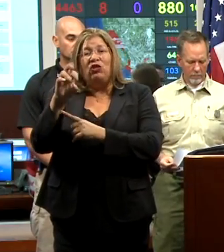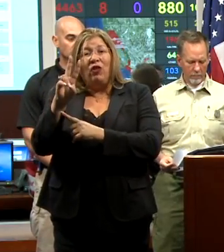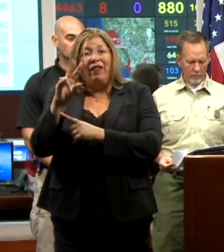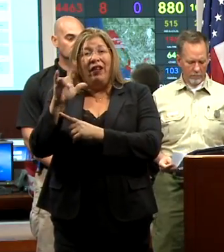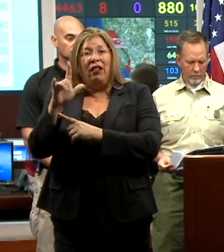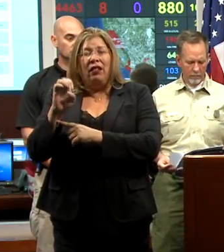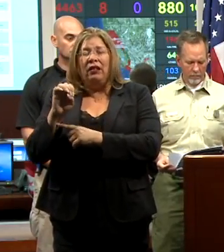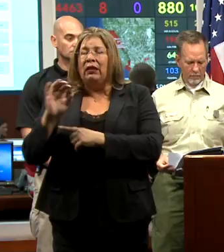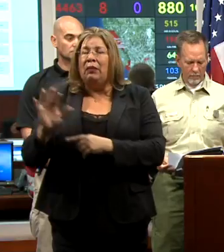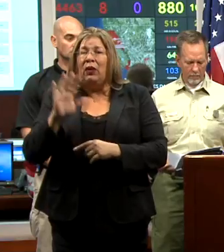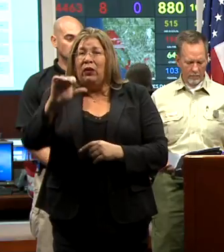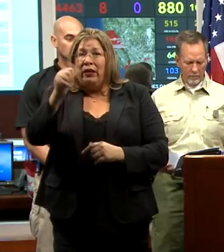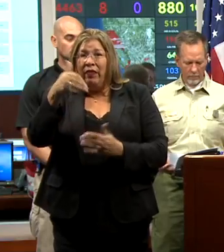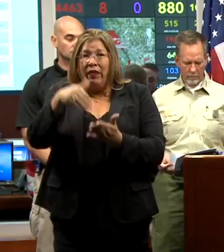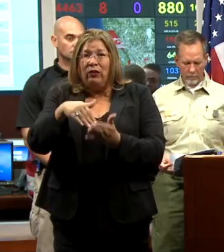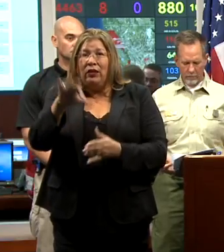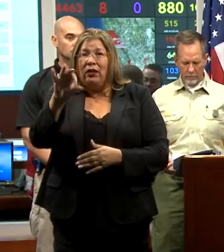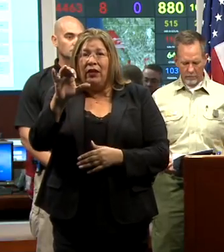is currently